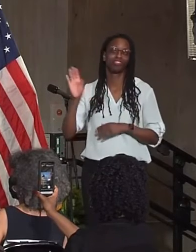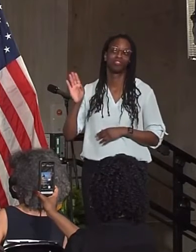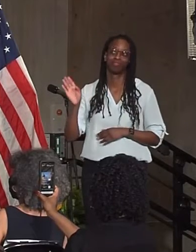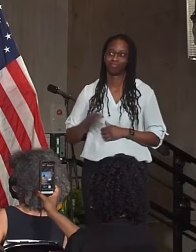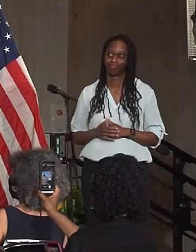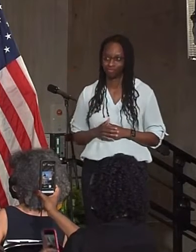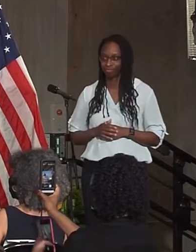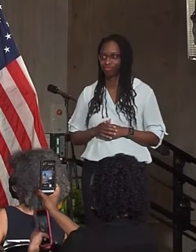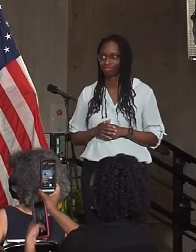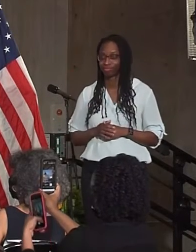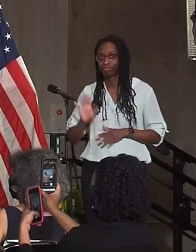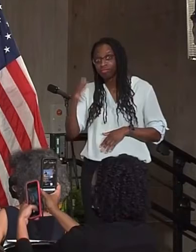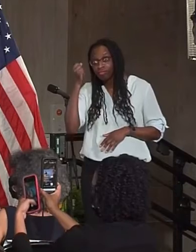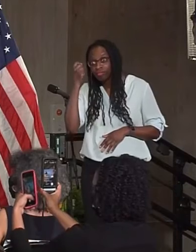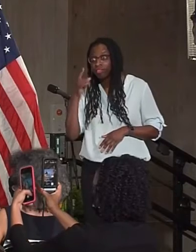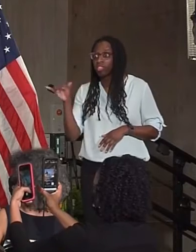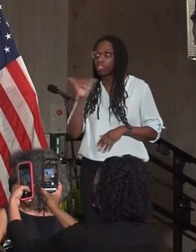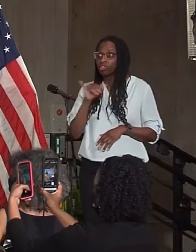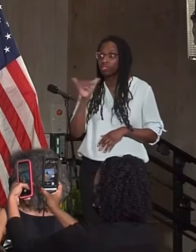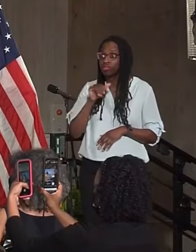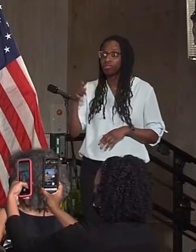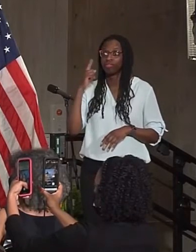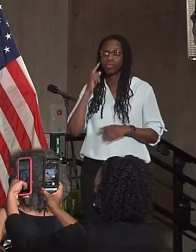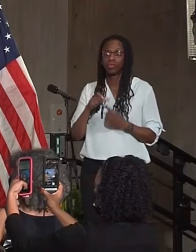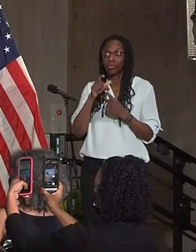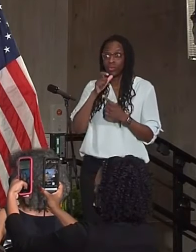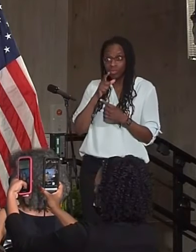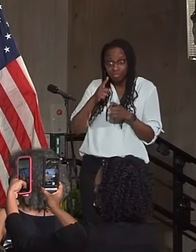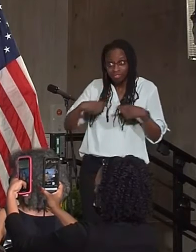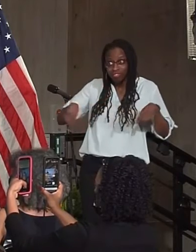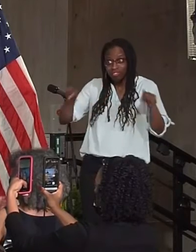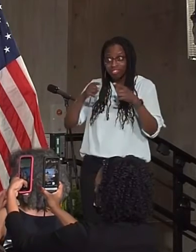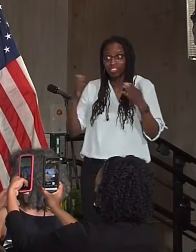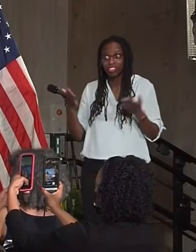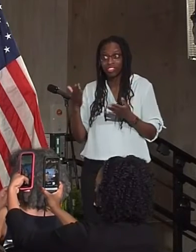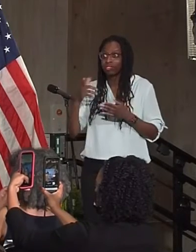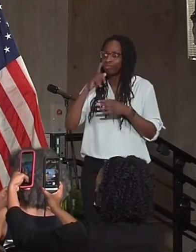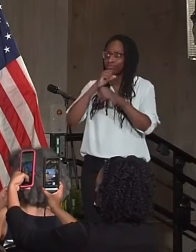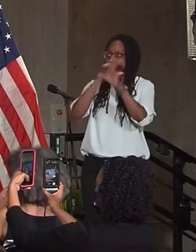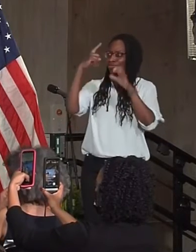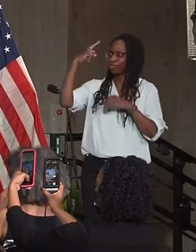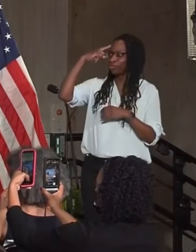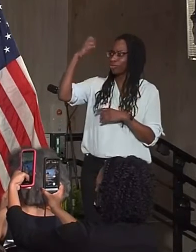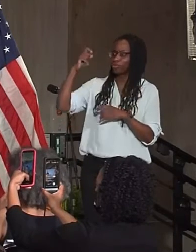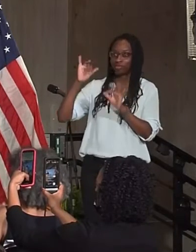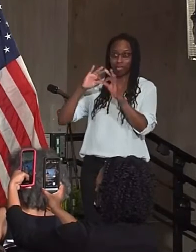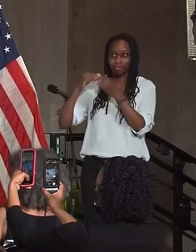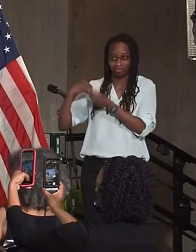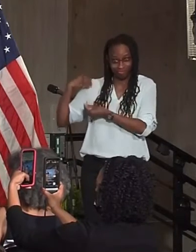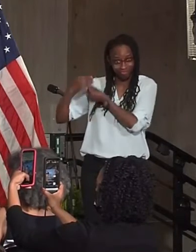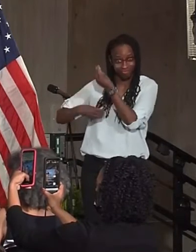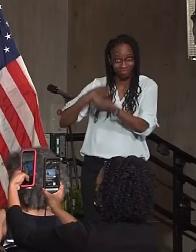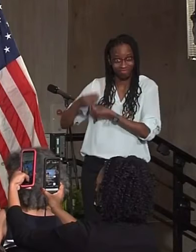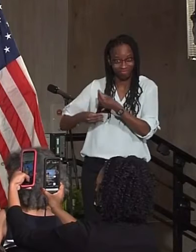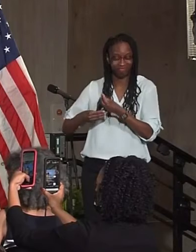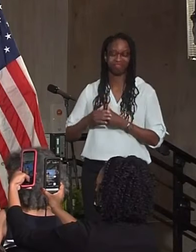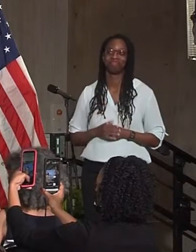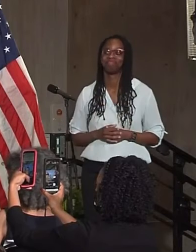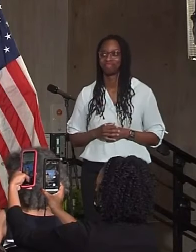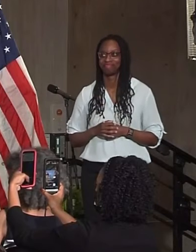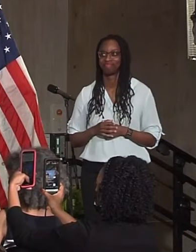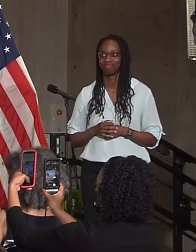to dream a different future for our city across the generations. Today, that seemingly improbable